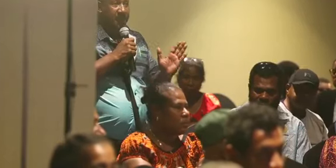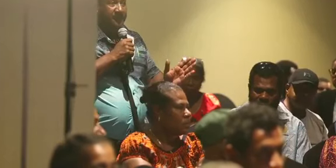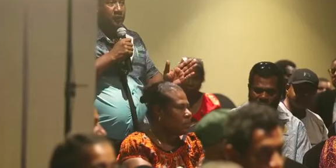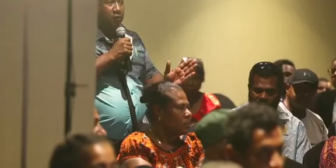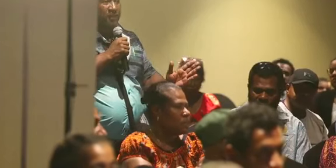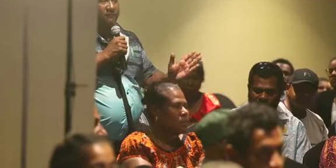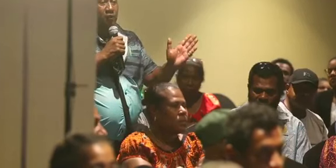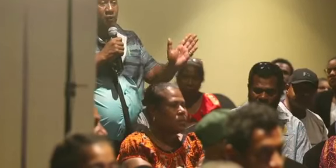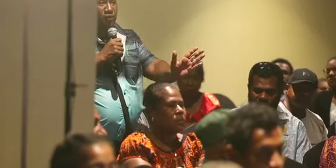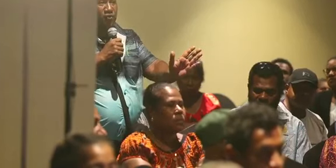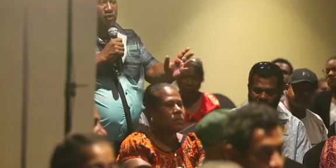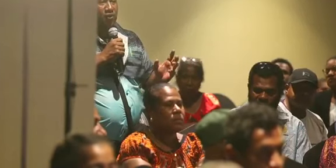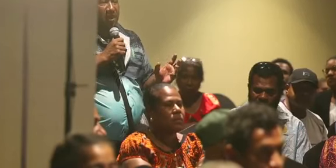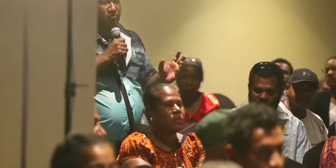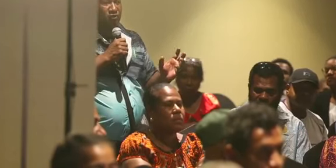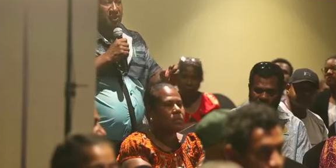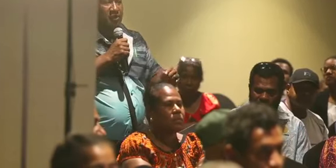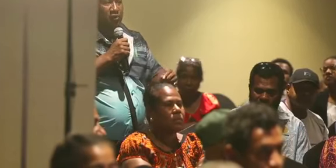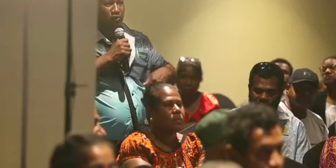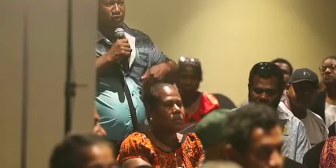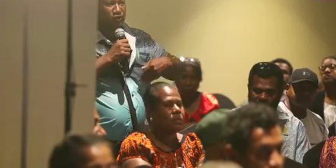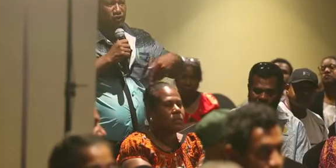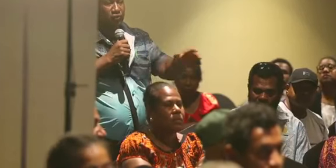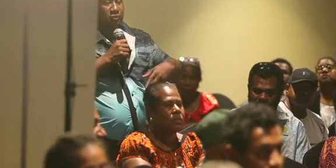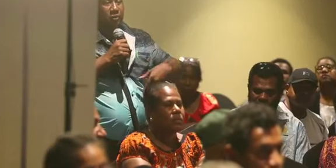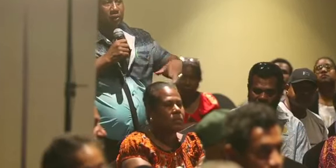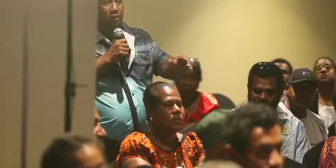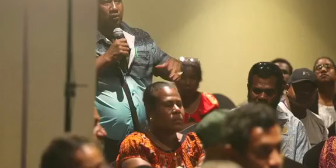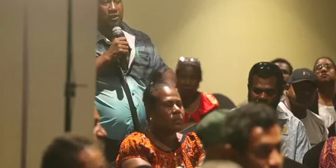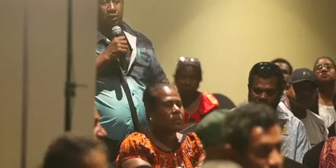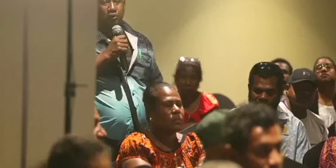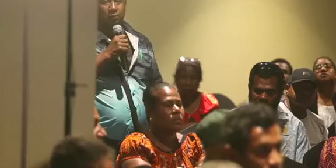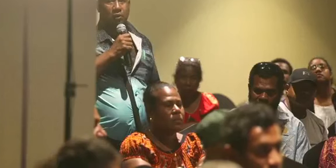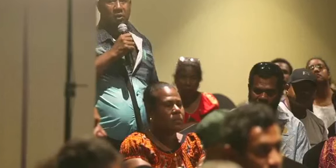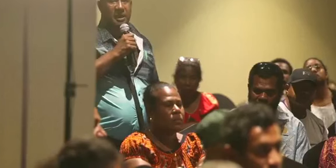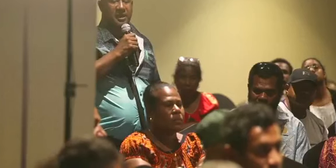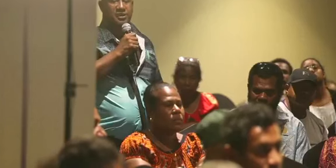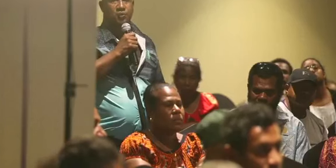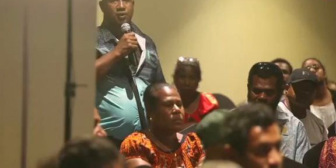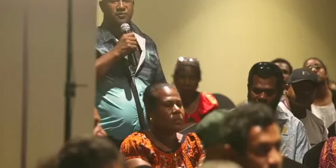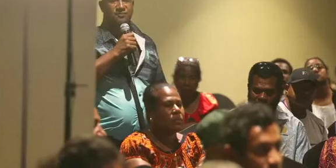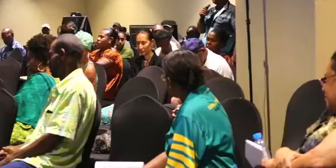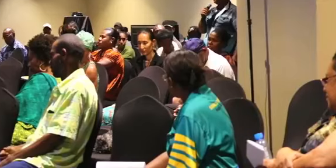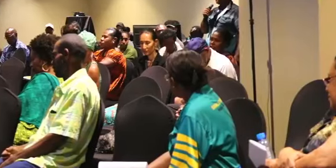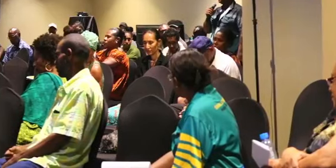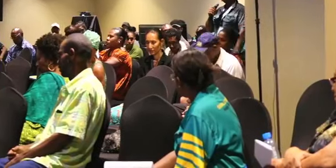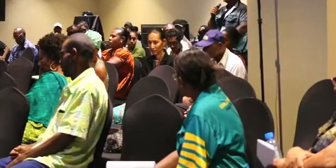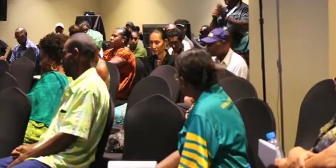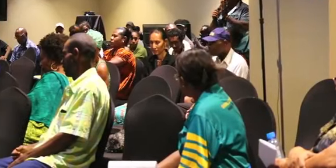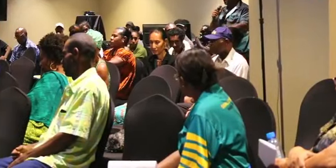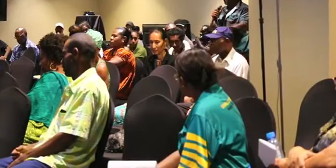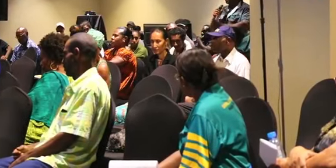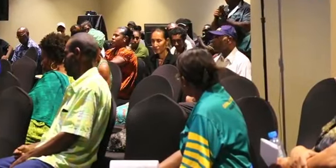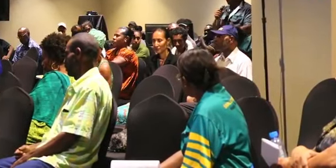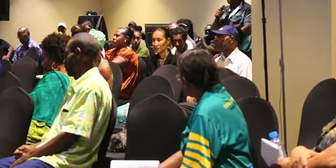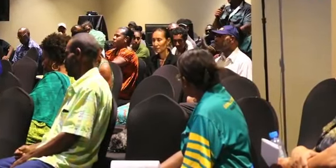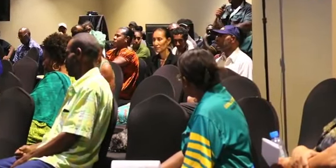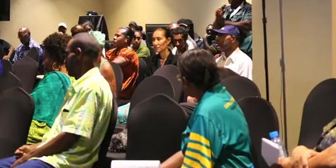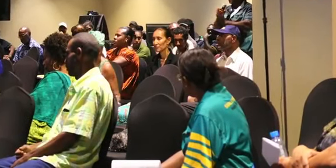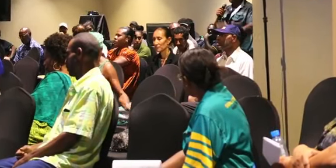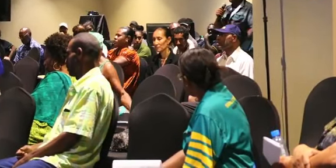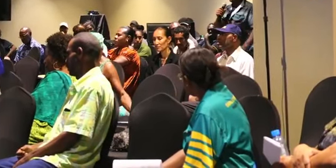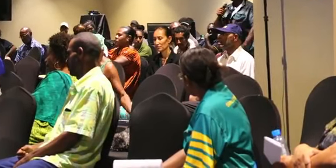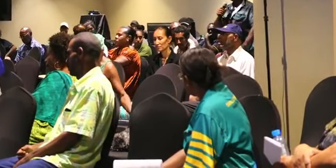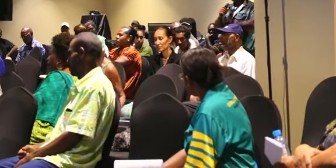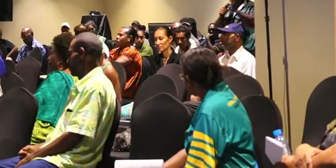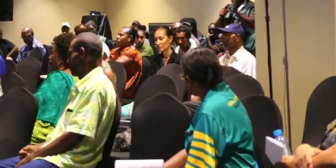Narbla part lo way forward blue you mean lo come together, lo continue, lo dis la good lo work IRC work him. Send him policy if